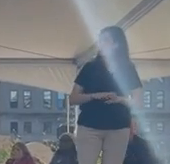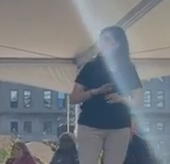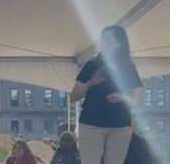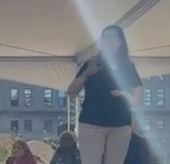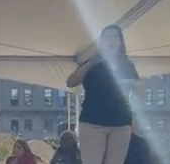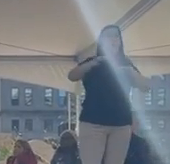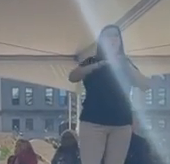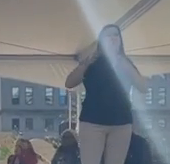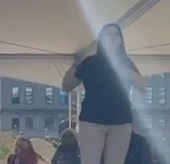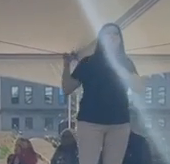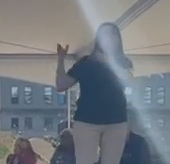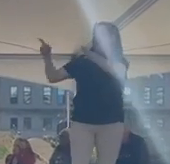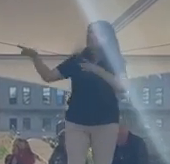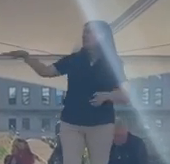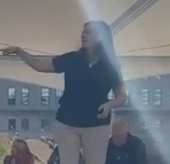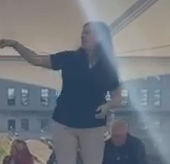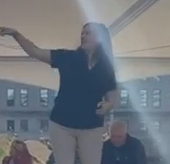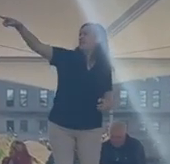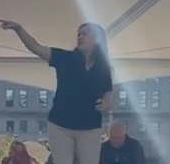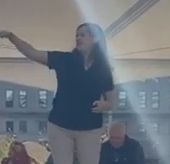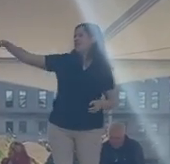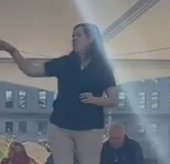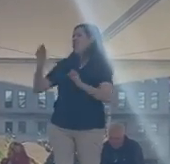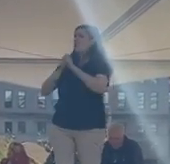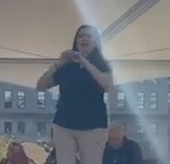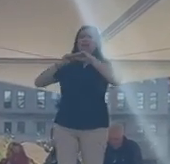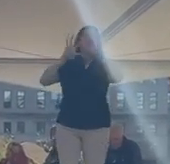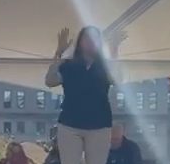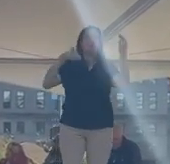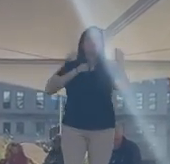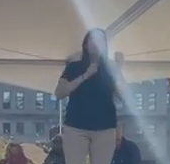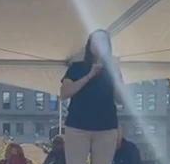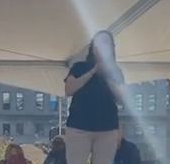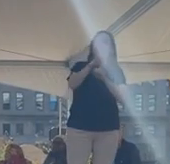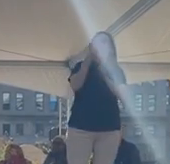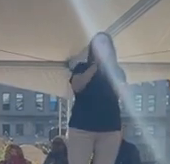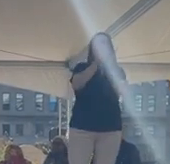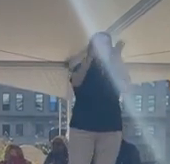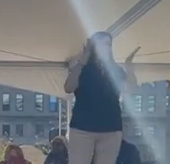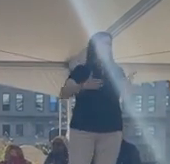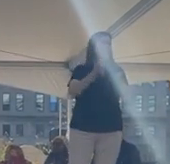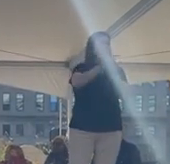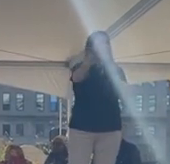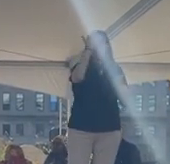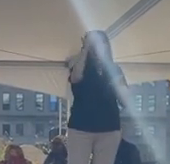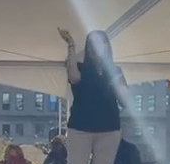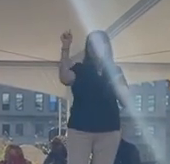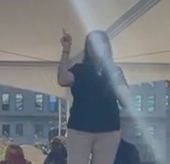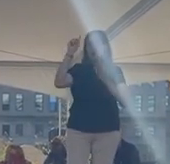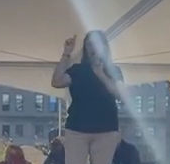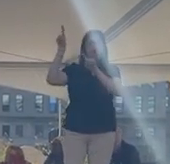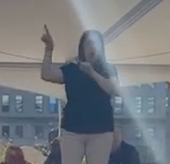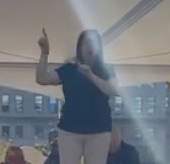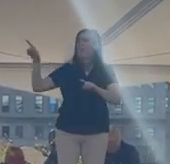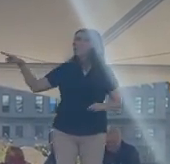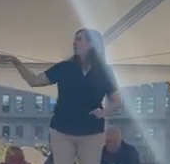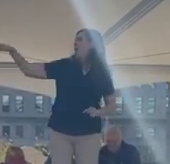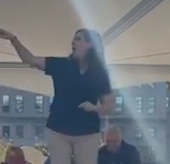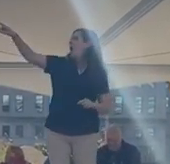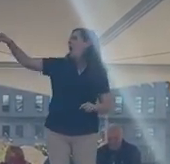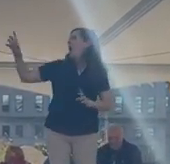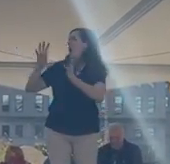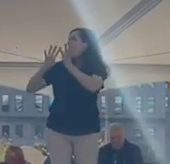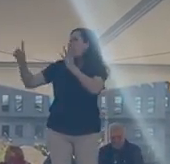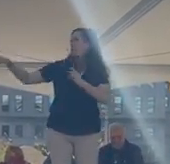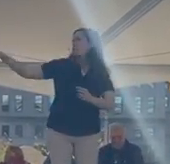towards Rockwell Avenue. We'll make it pretty obvious, and we have plenty of helpers to help guide you on the march. So,